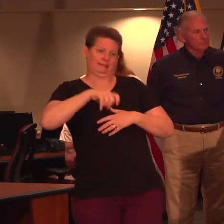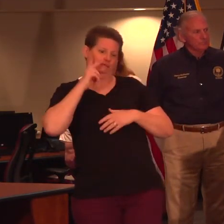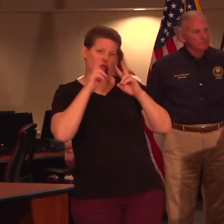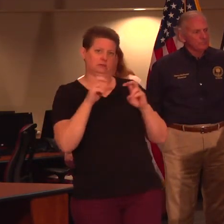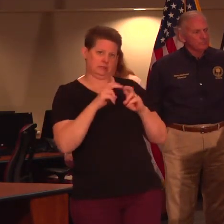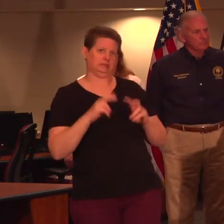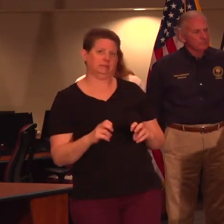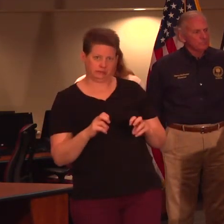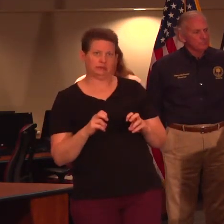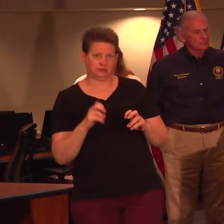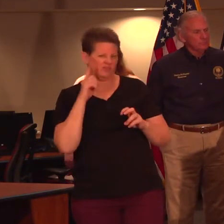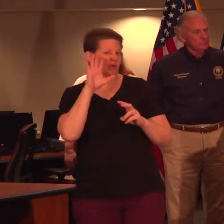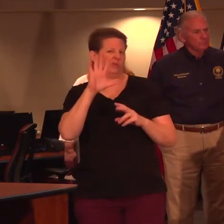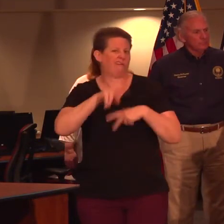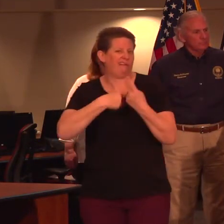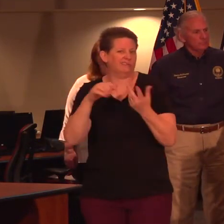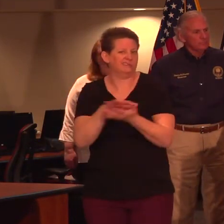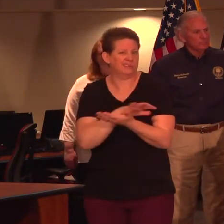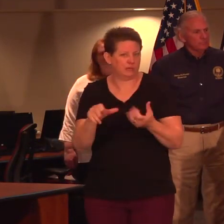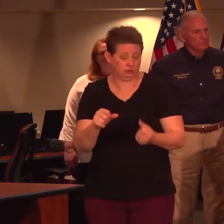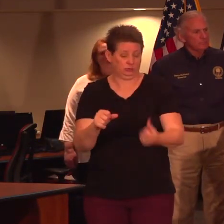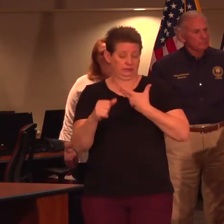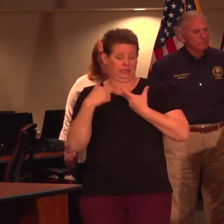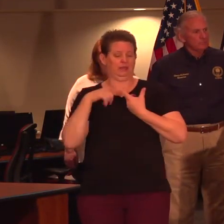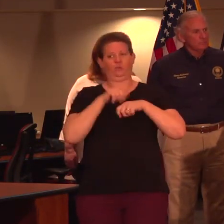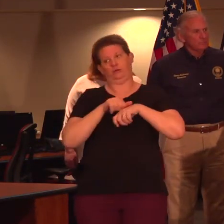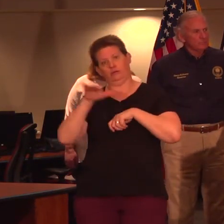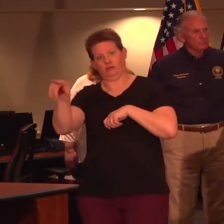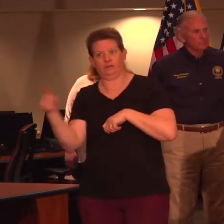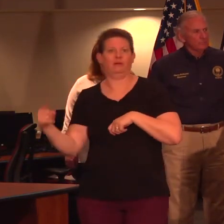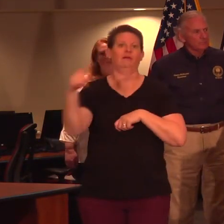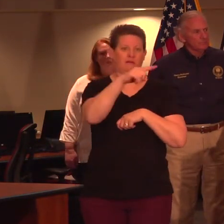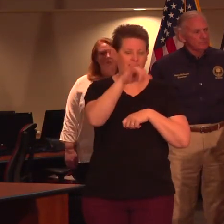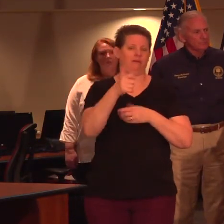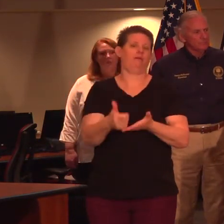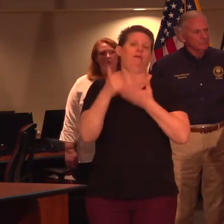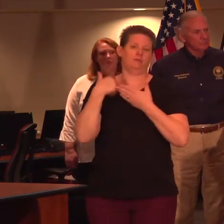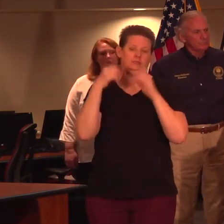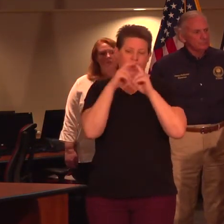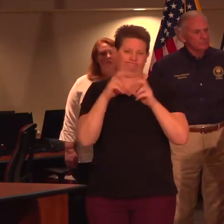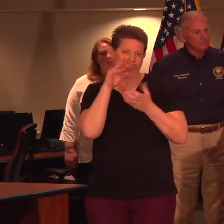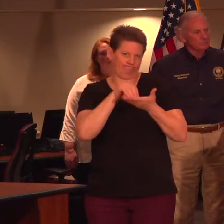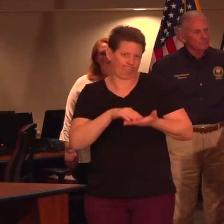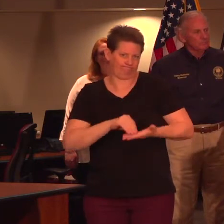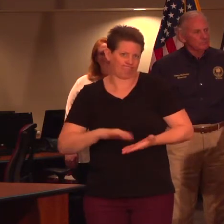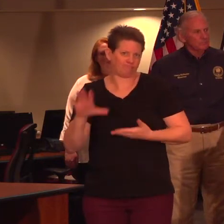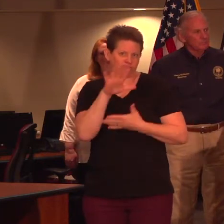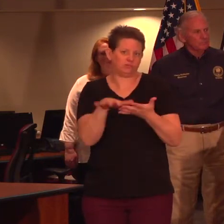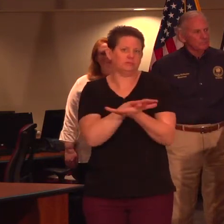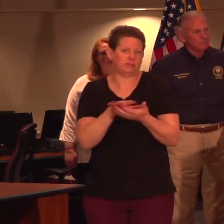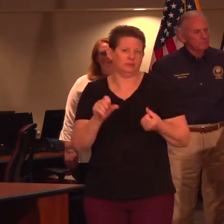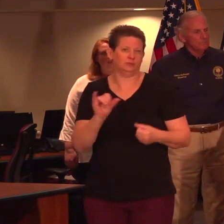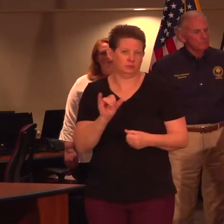then forward that to us, and then we get it back out to the counties, and we'll use that as another way of tracking damage. Because you can